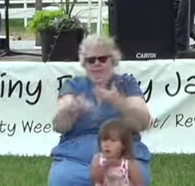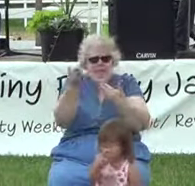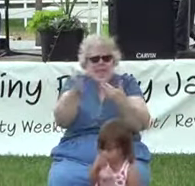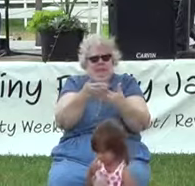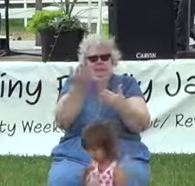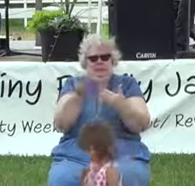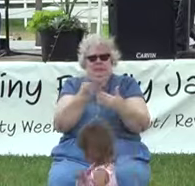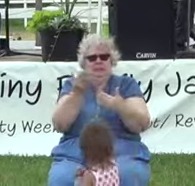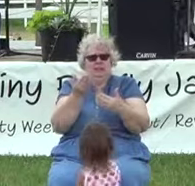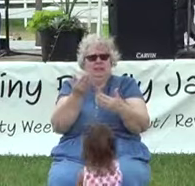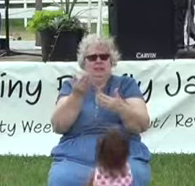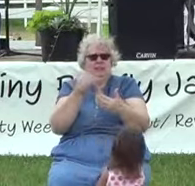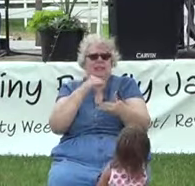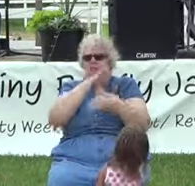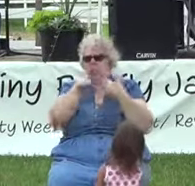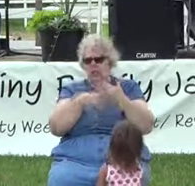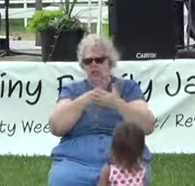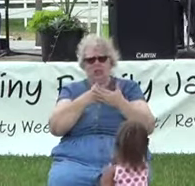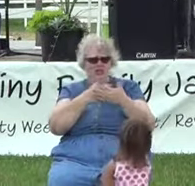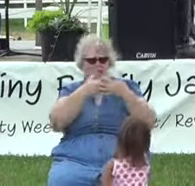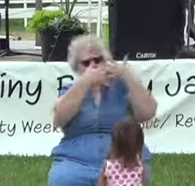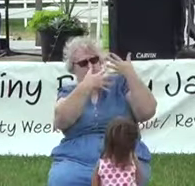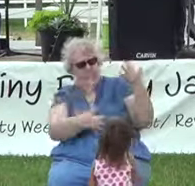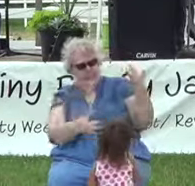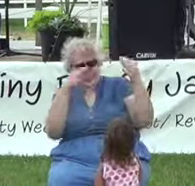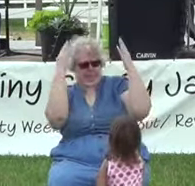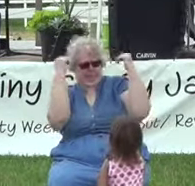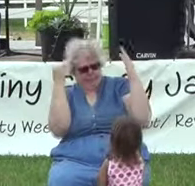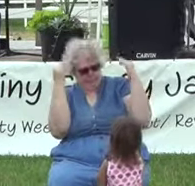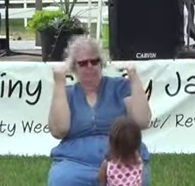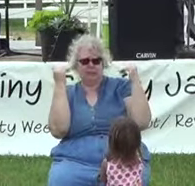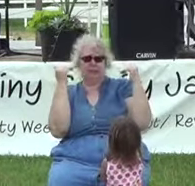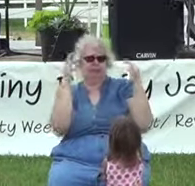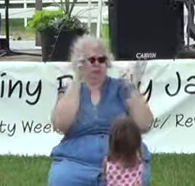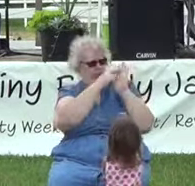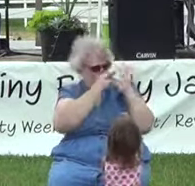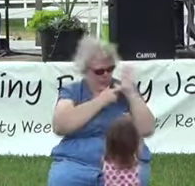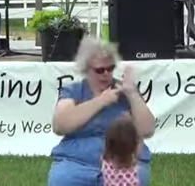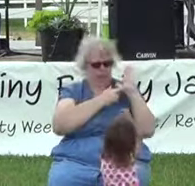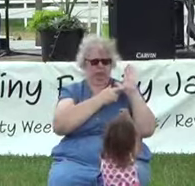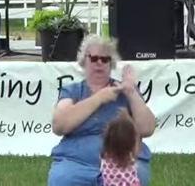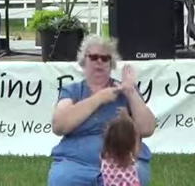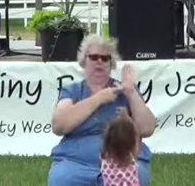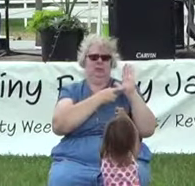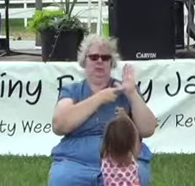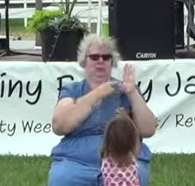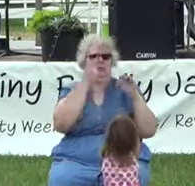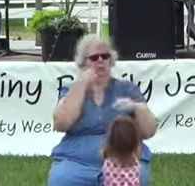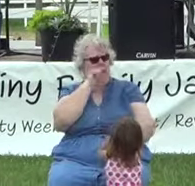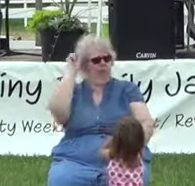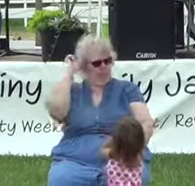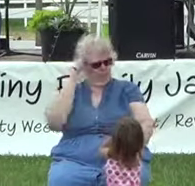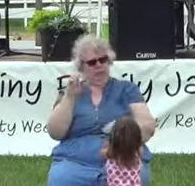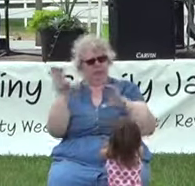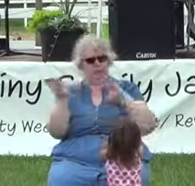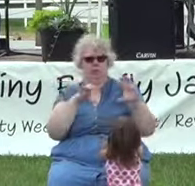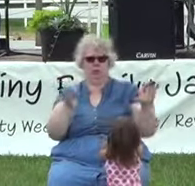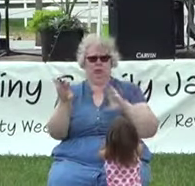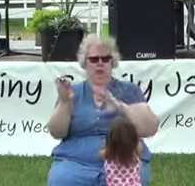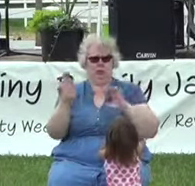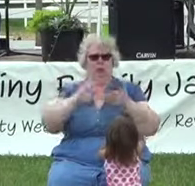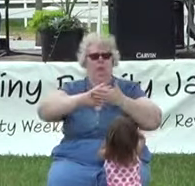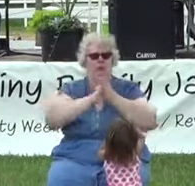everybody, you know, there are all these hoops and expectations and rules and regulations we've got to do to be